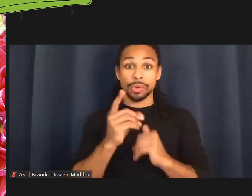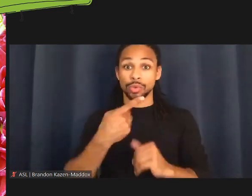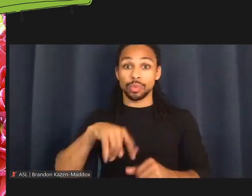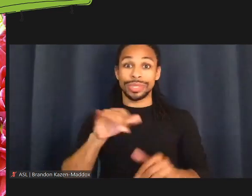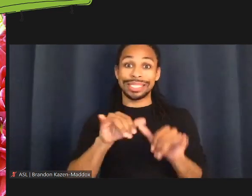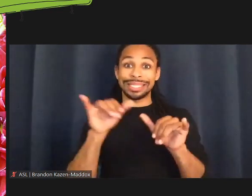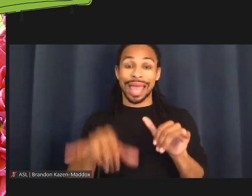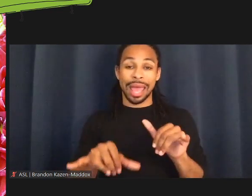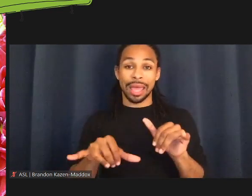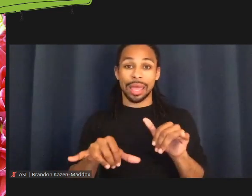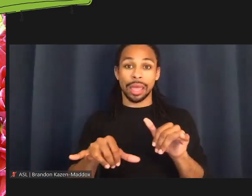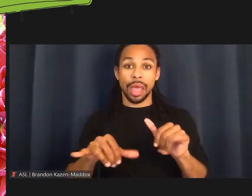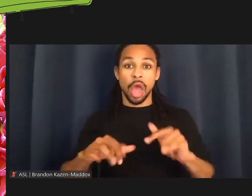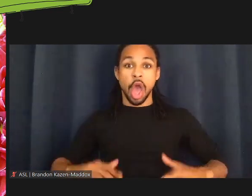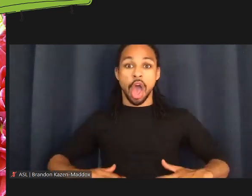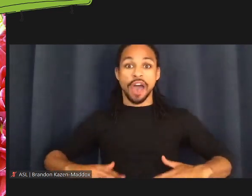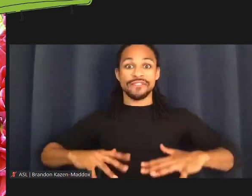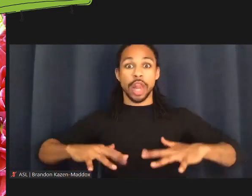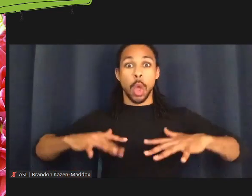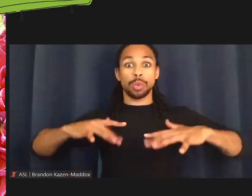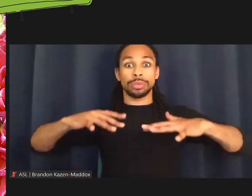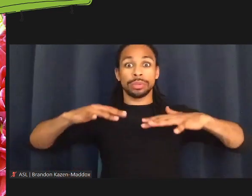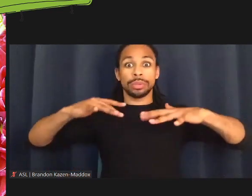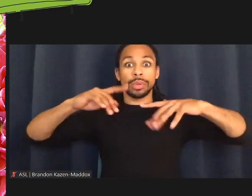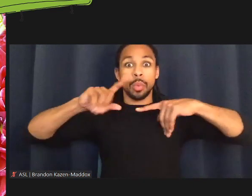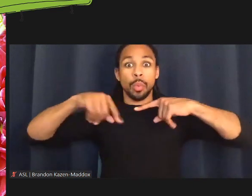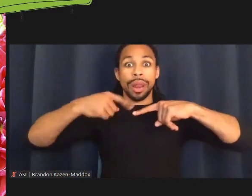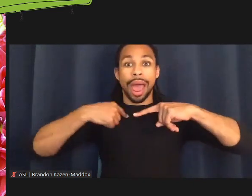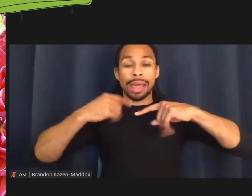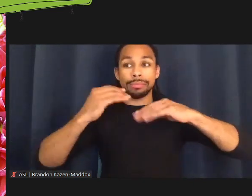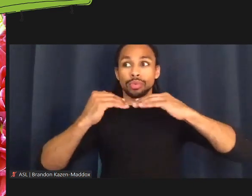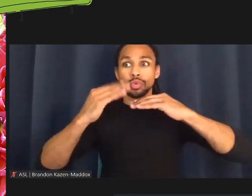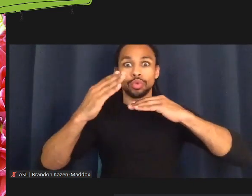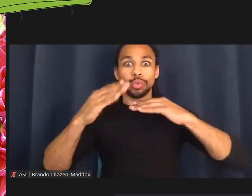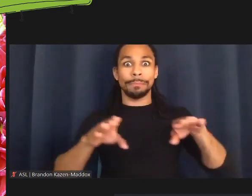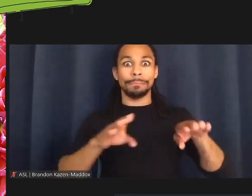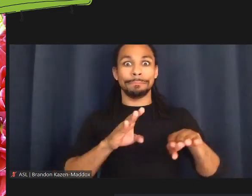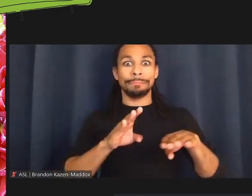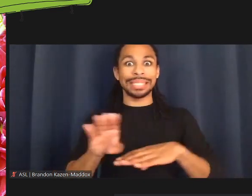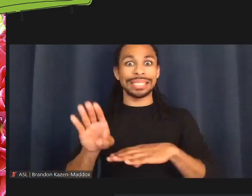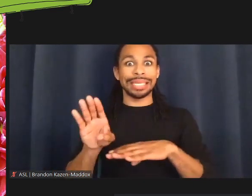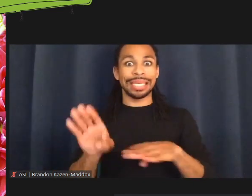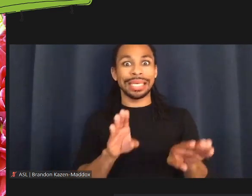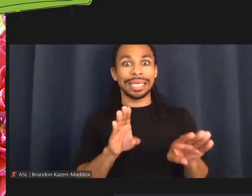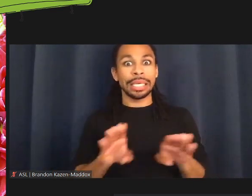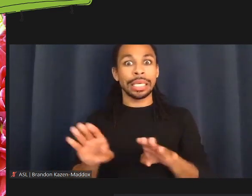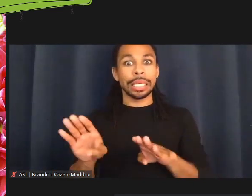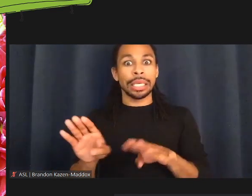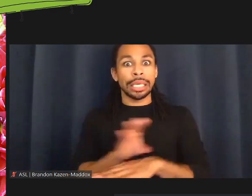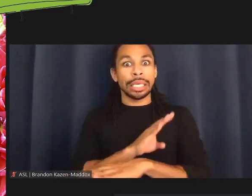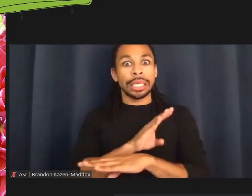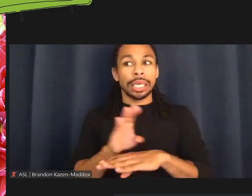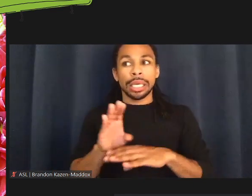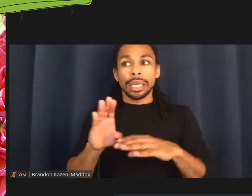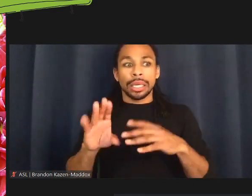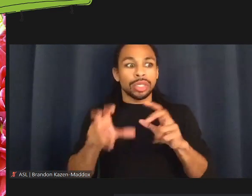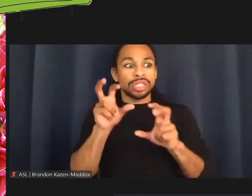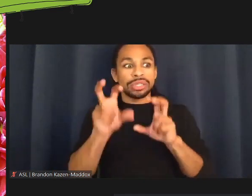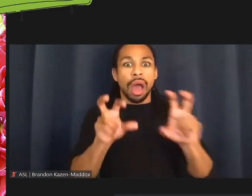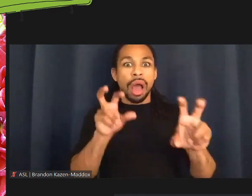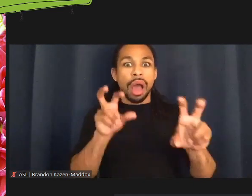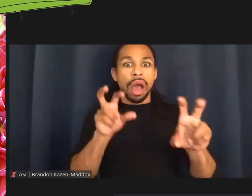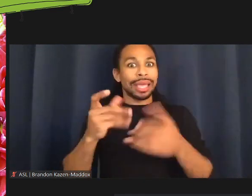afloat when I am too busy stockpiling canned goods, trying to build a